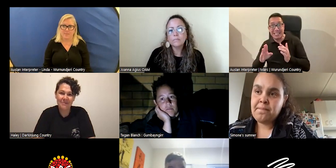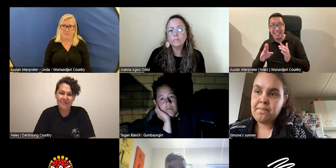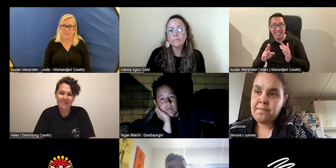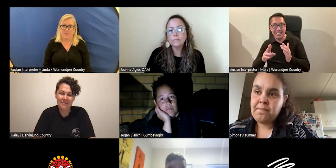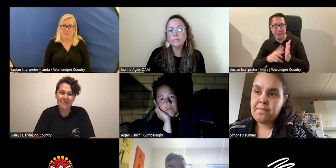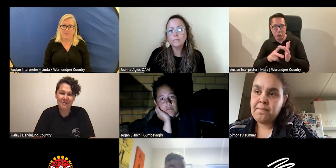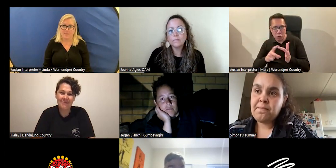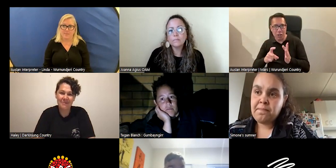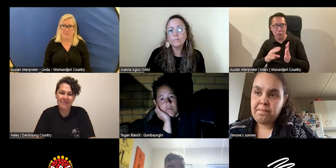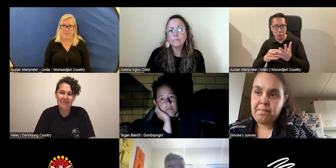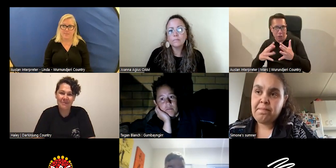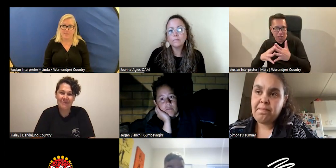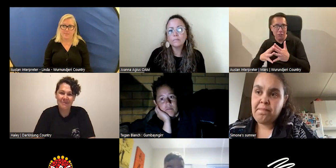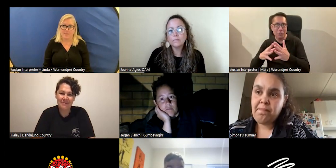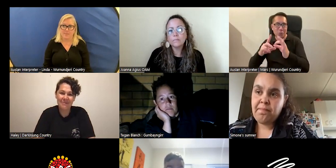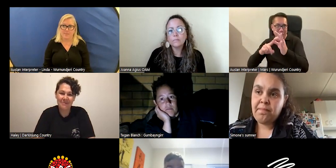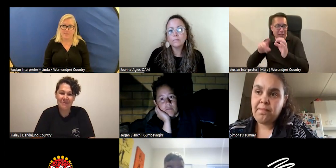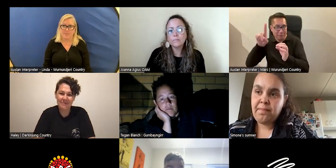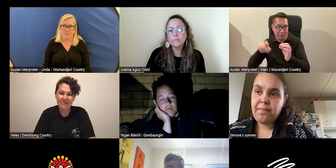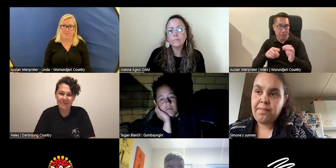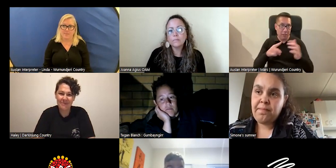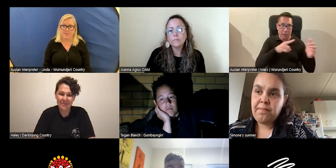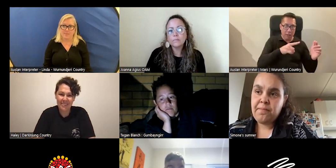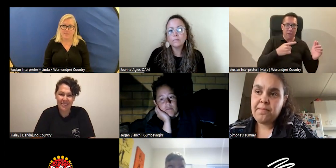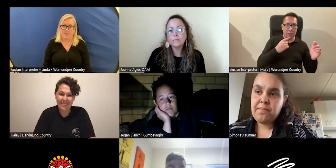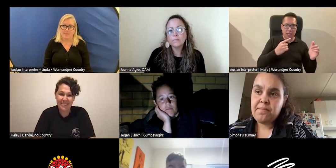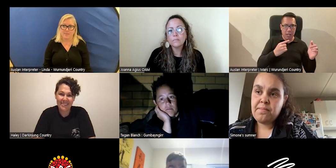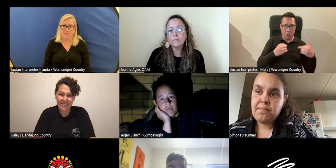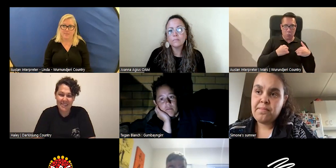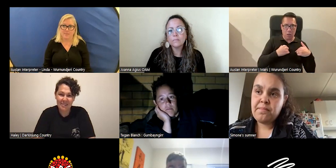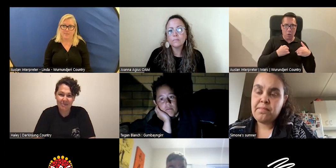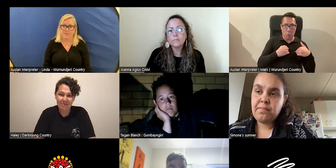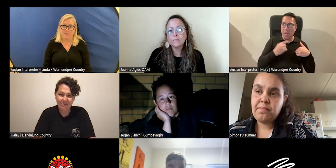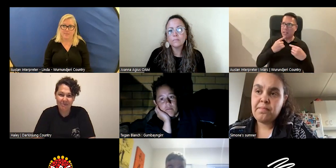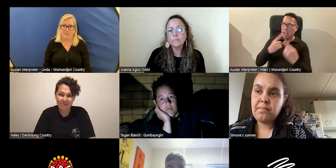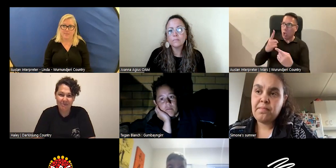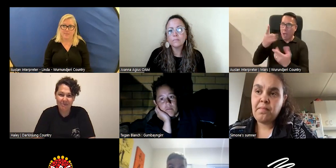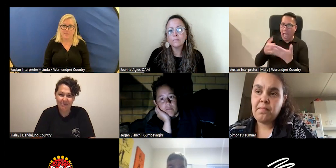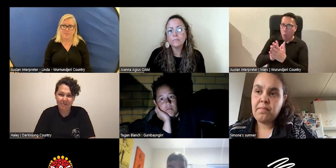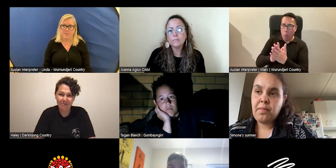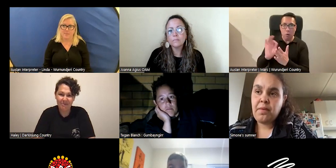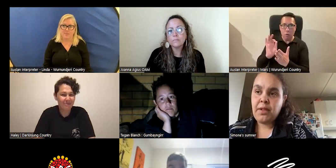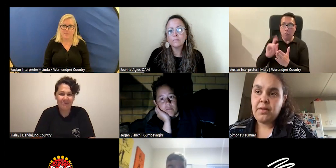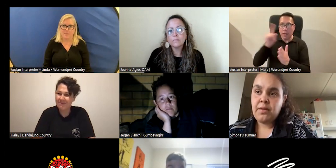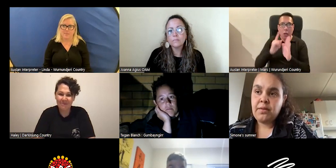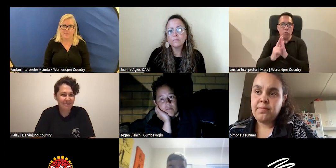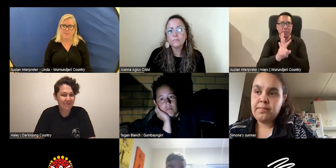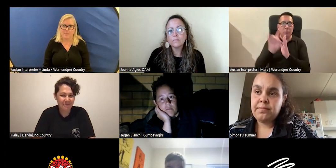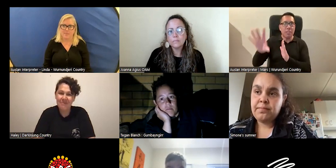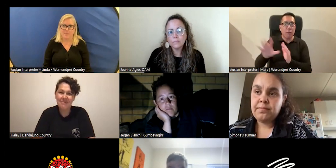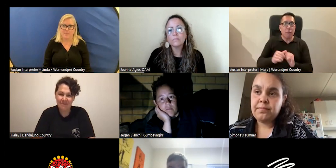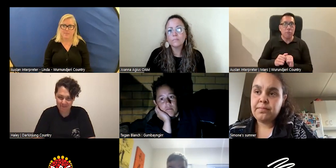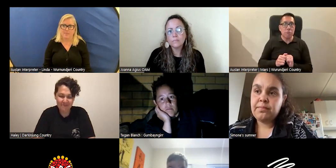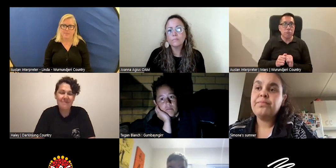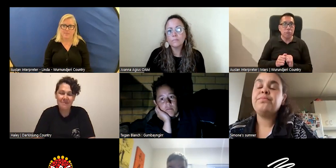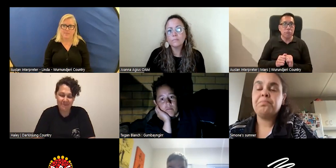South Australia. We're same us side of telling the eastern states how to do their stuff. They get to represent themselves, because we